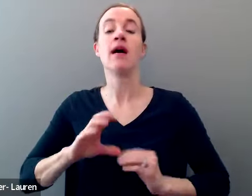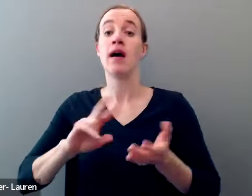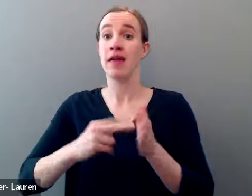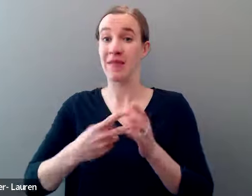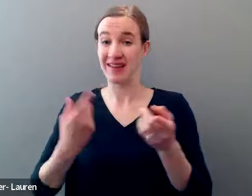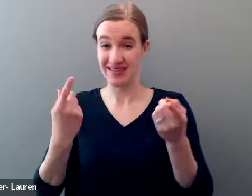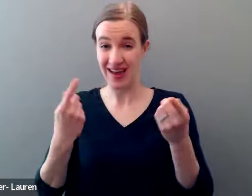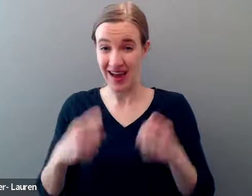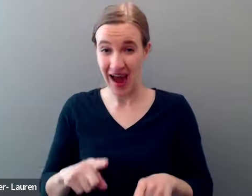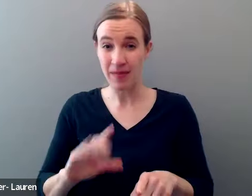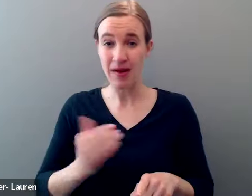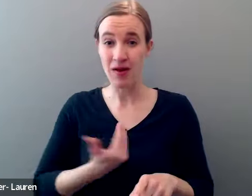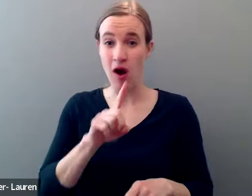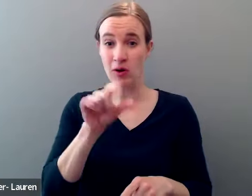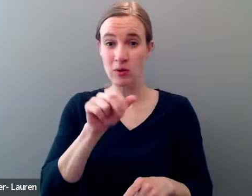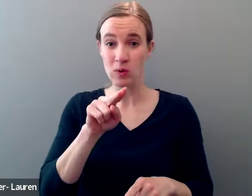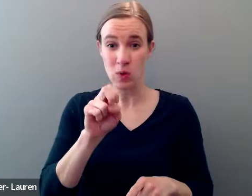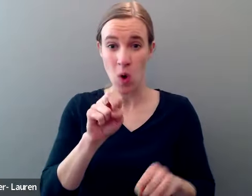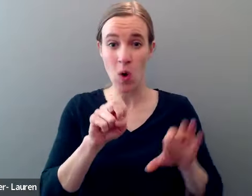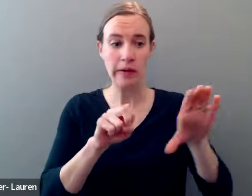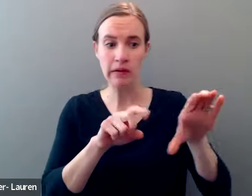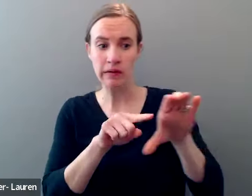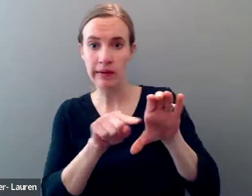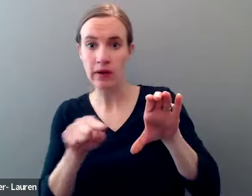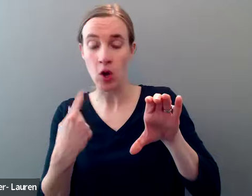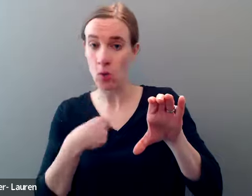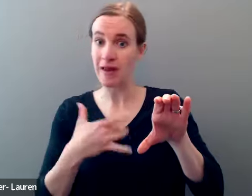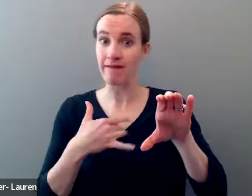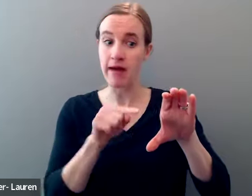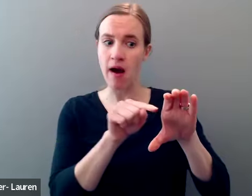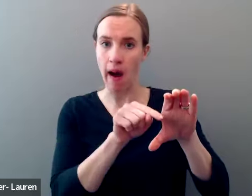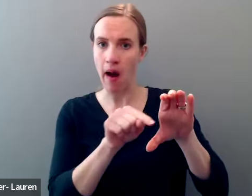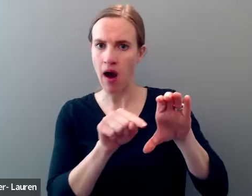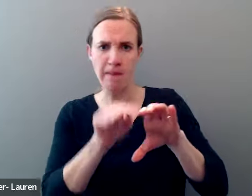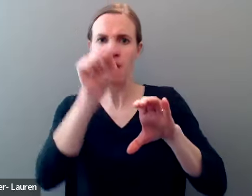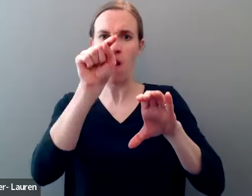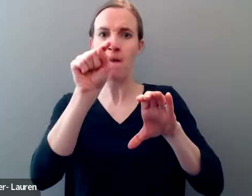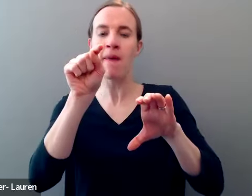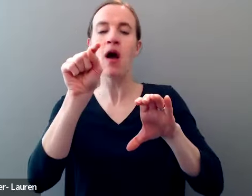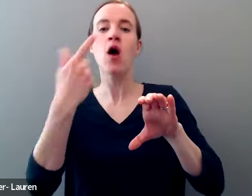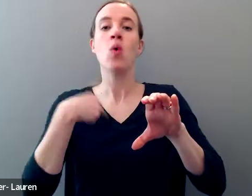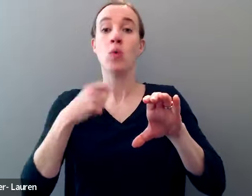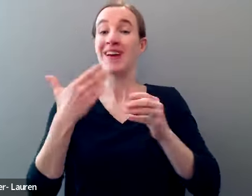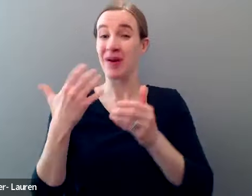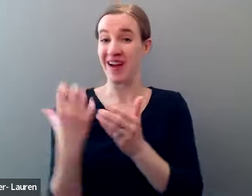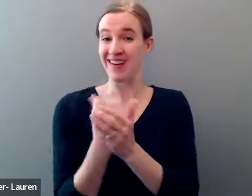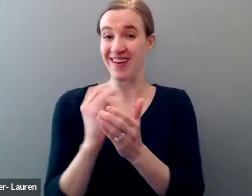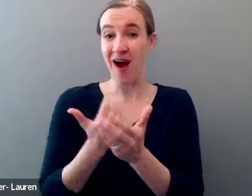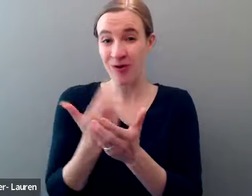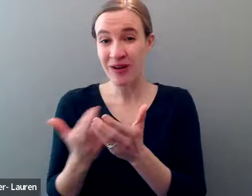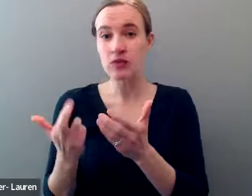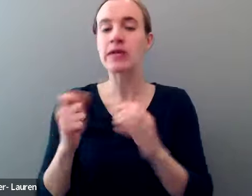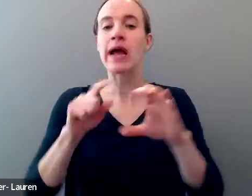get bumped out of our resiliency zone, we can come back in that a little bit easier. We can spiral